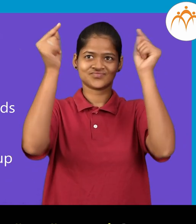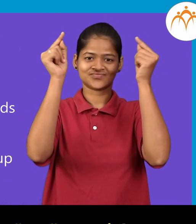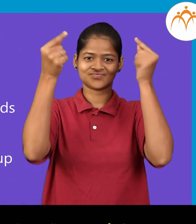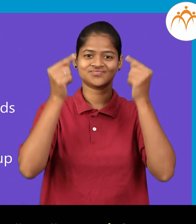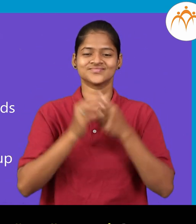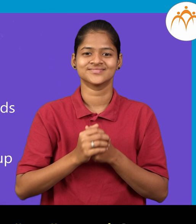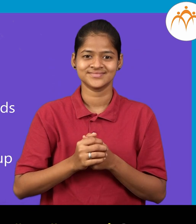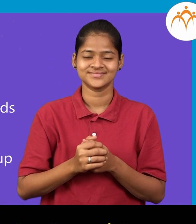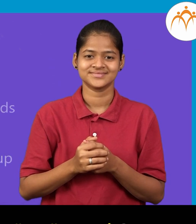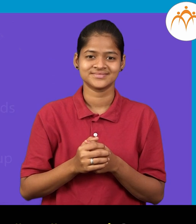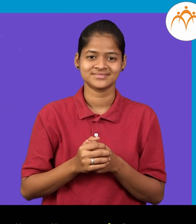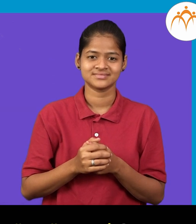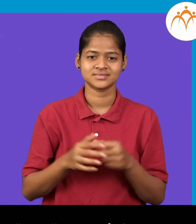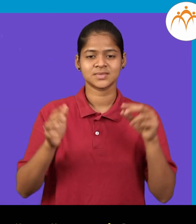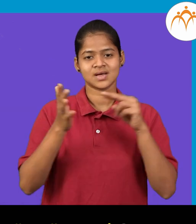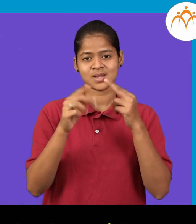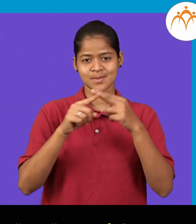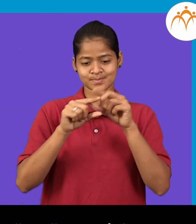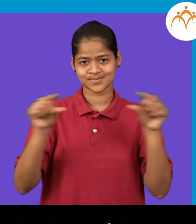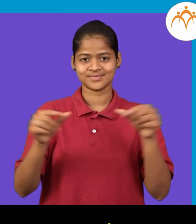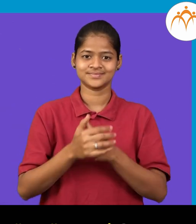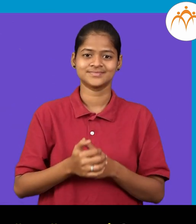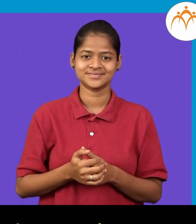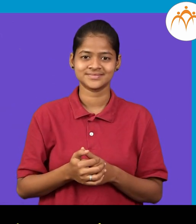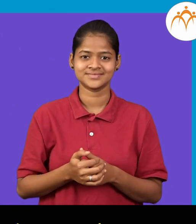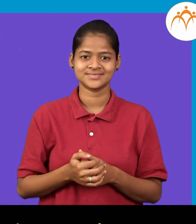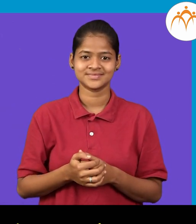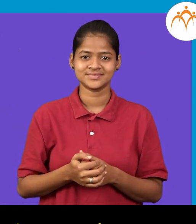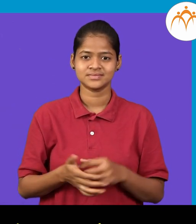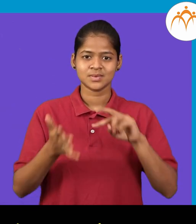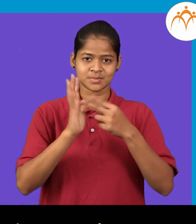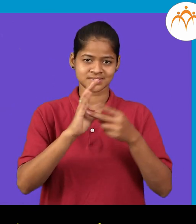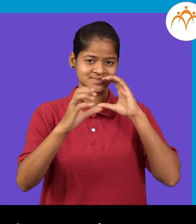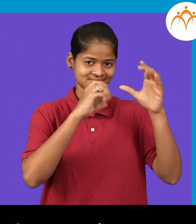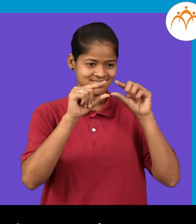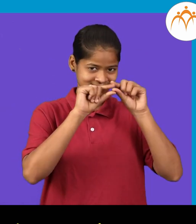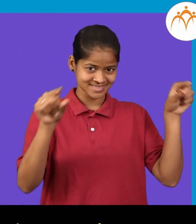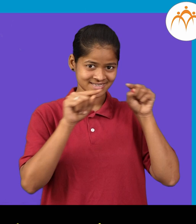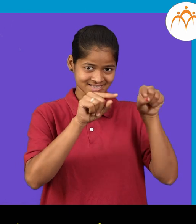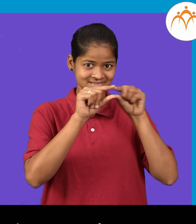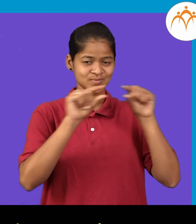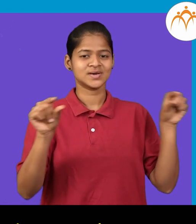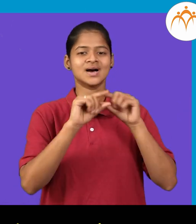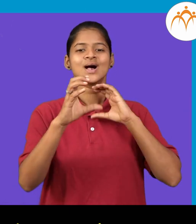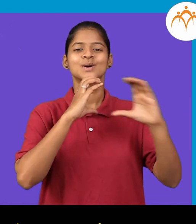notice the mark? This is called the double inverted comma.